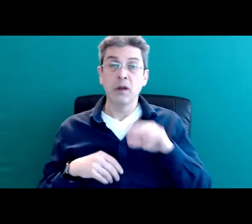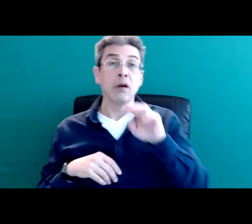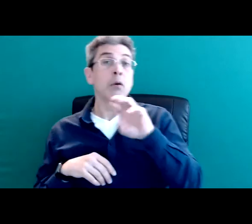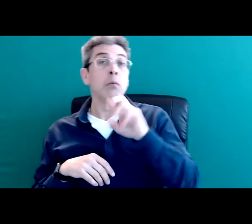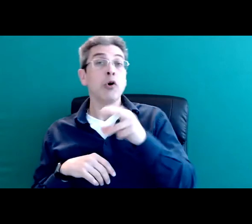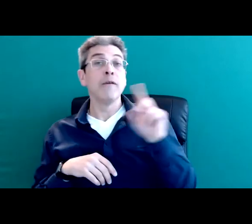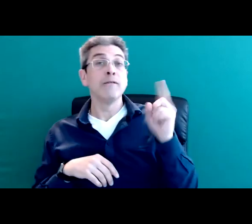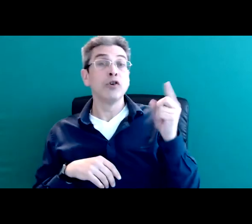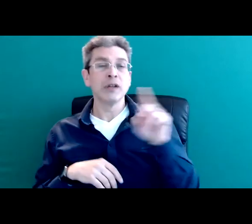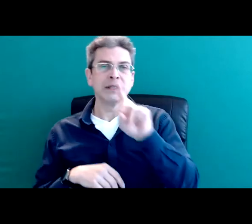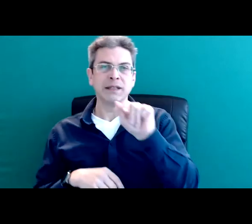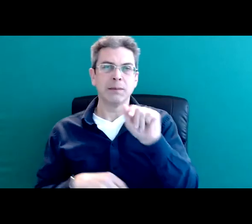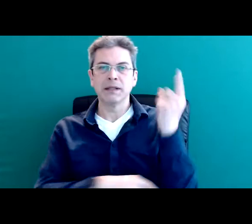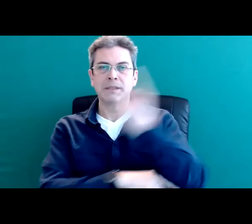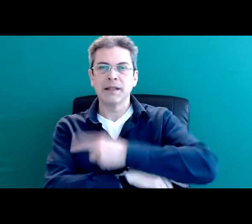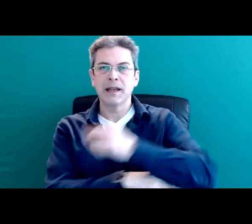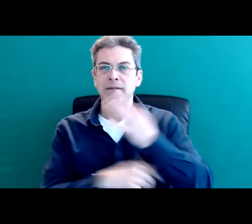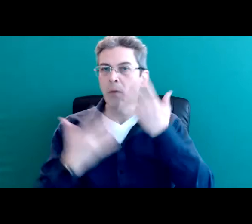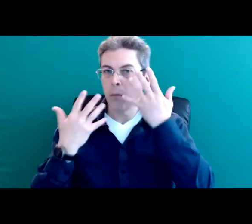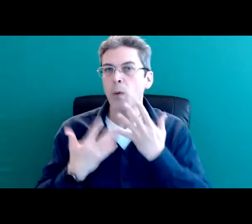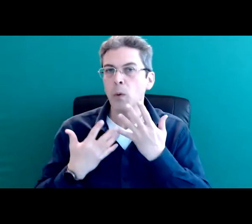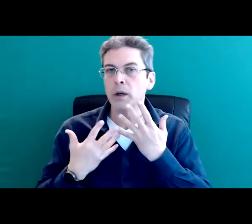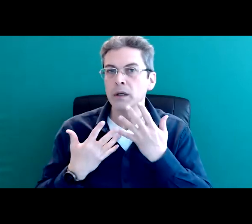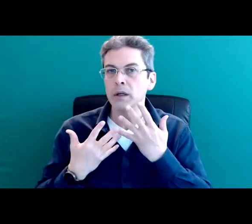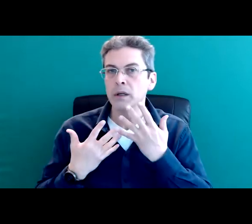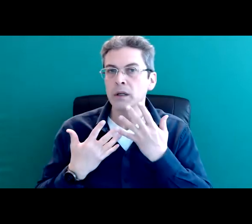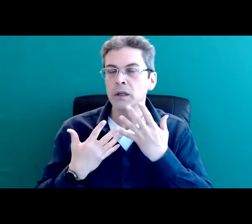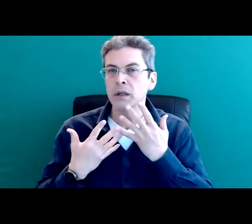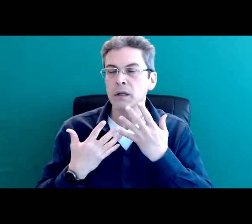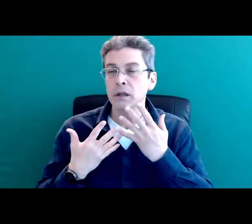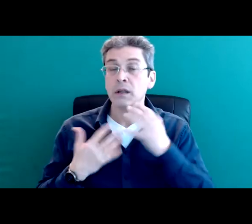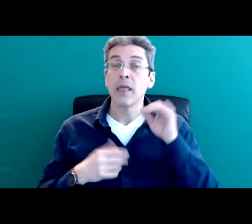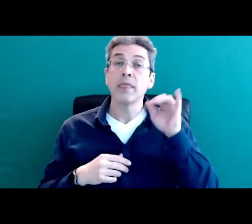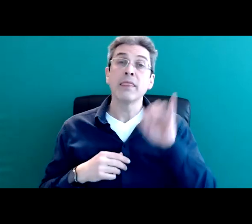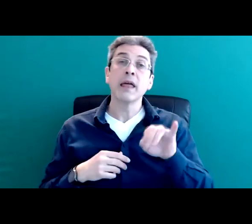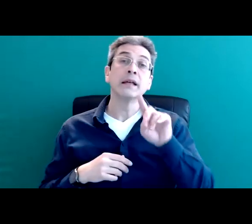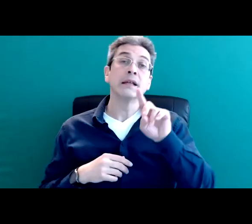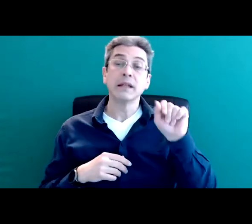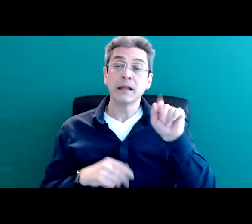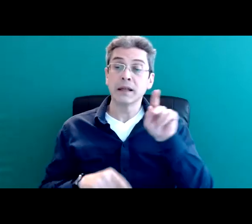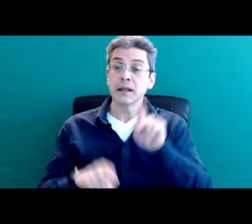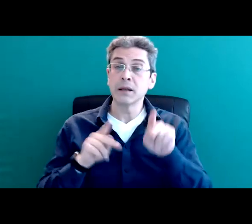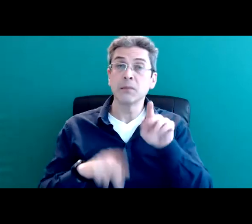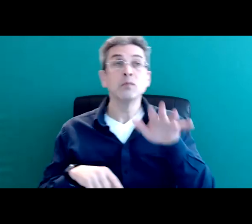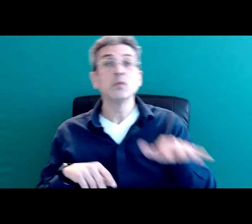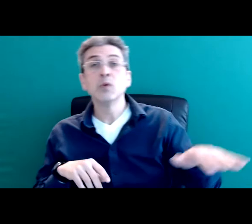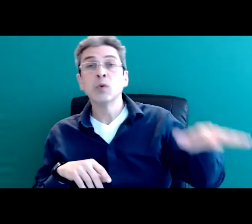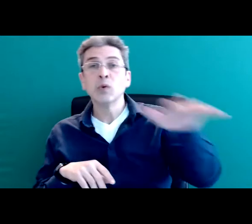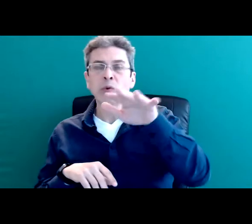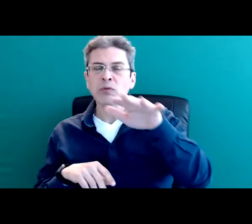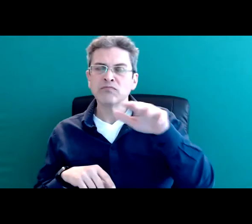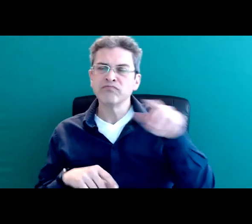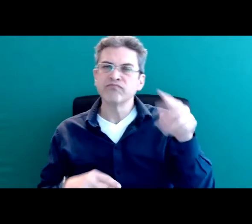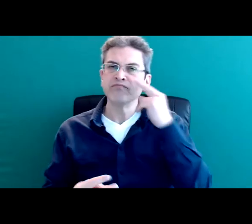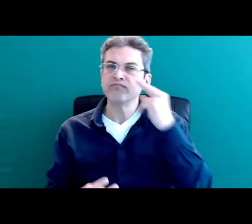in which disabled people honor those in our community who have been killed